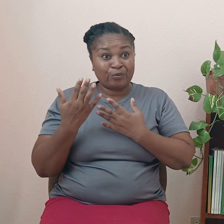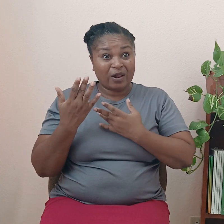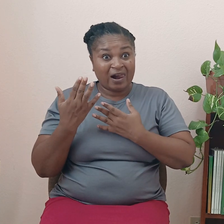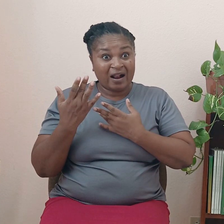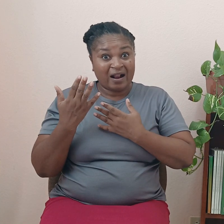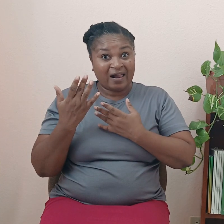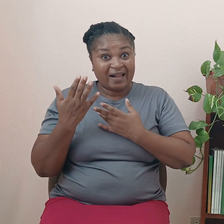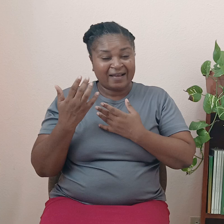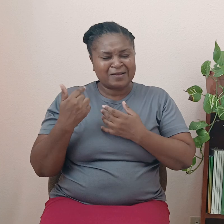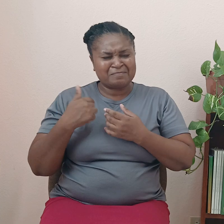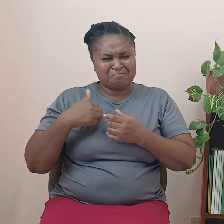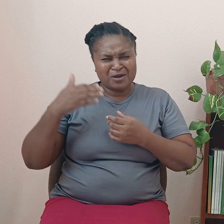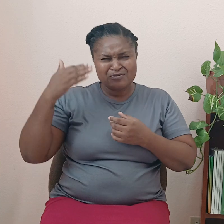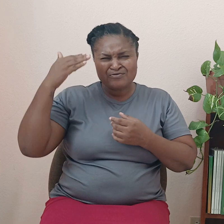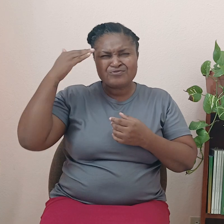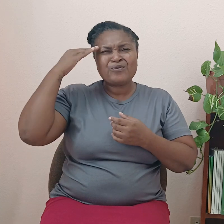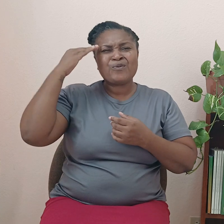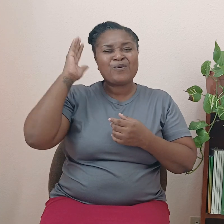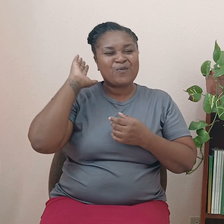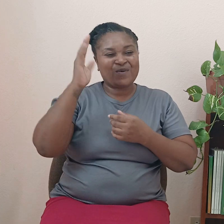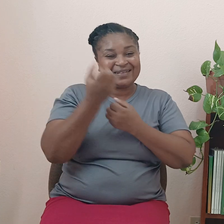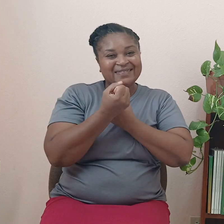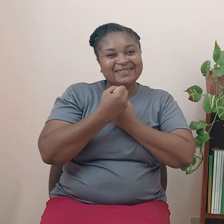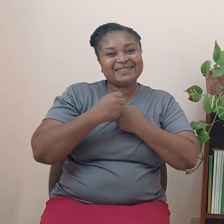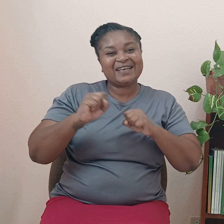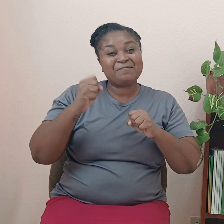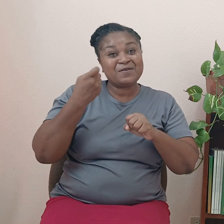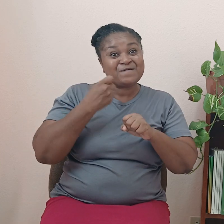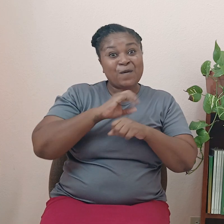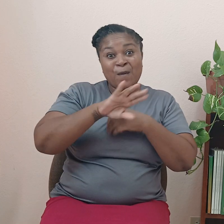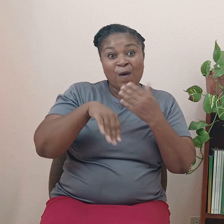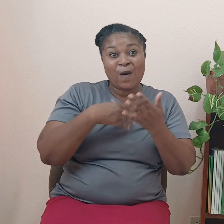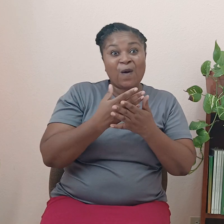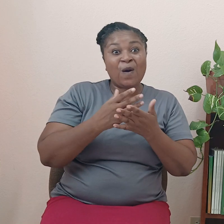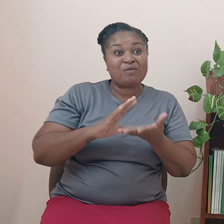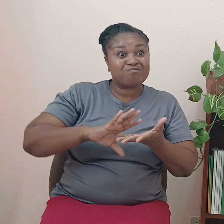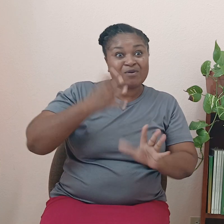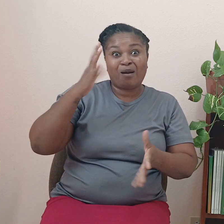I know he'll save me from all doom.